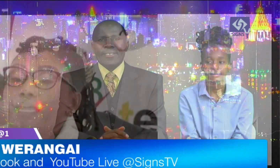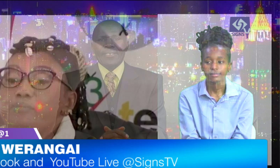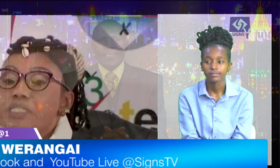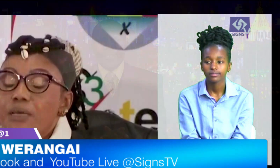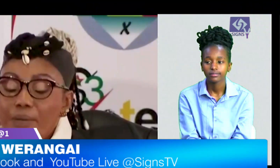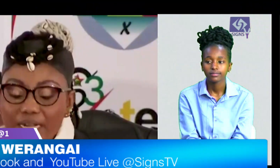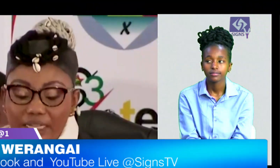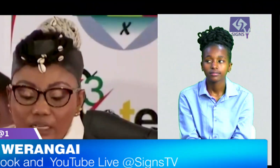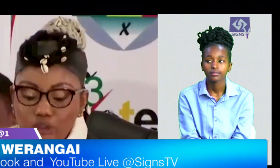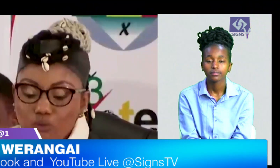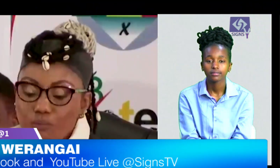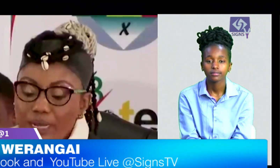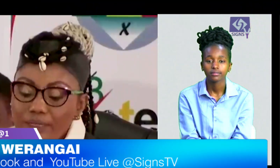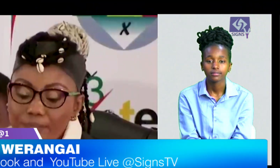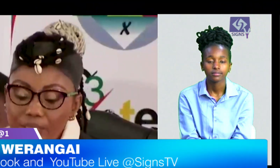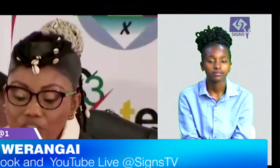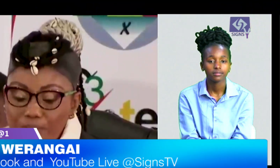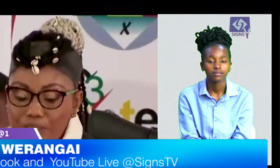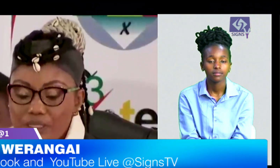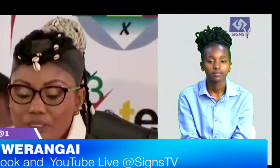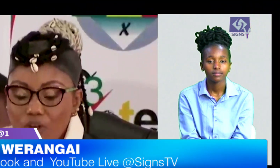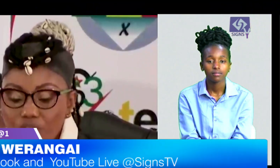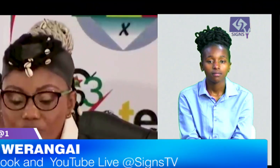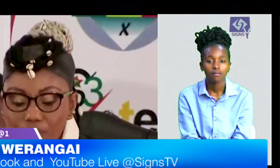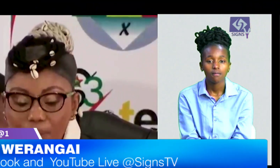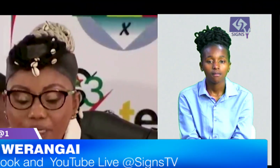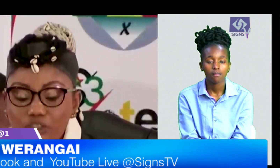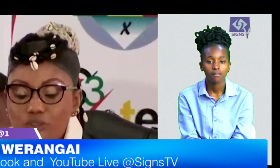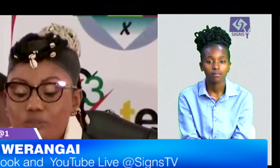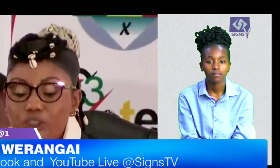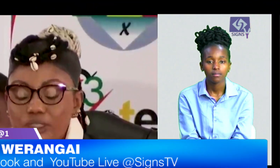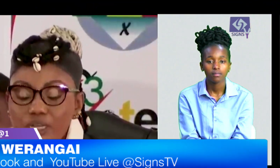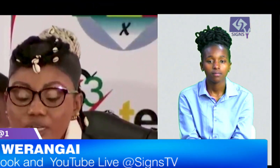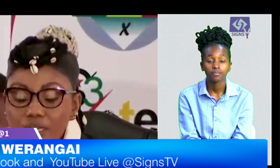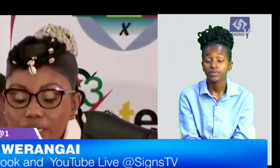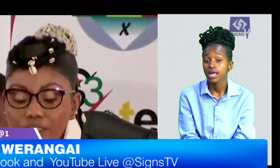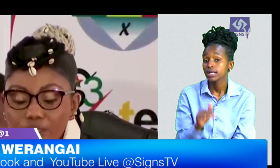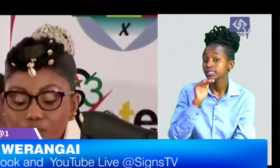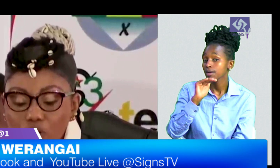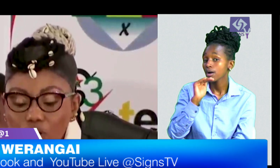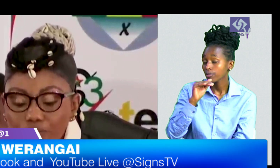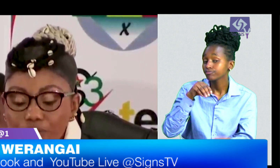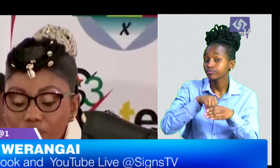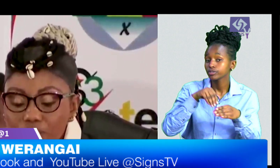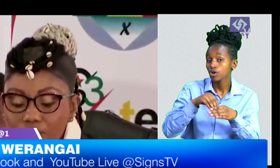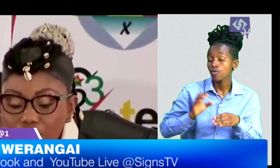I, Priscilla Makanyara Chigumba, the chairperson of the Zimbabwe Electoral Commission, in terms of